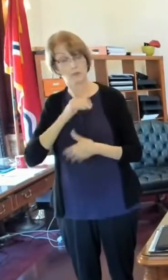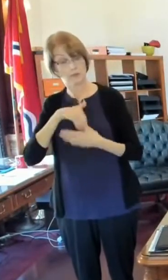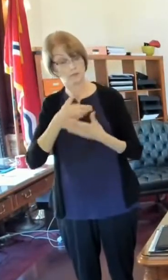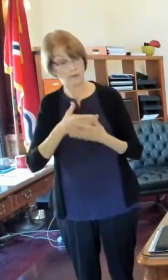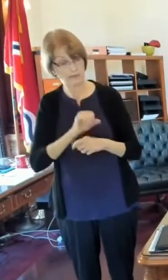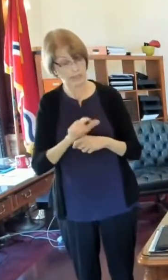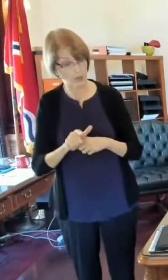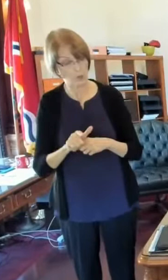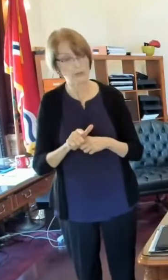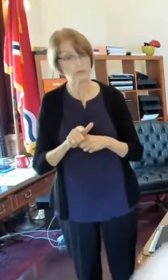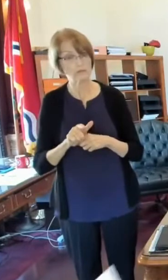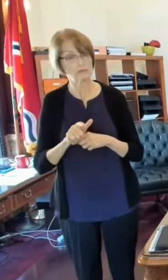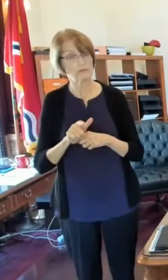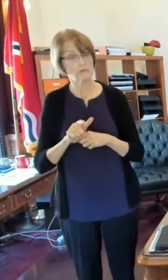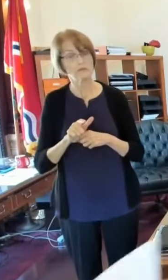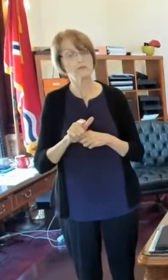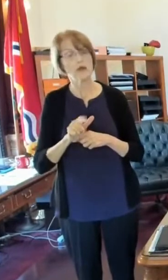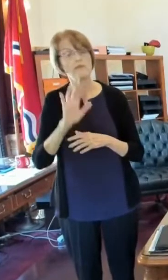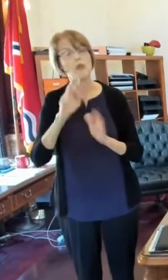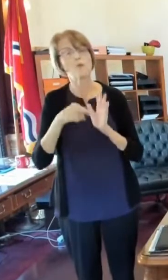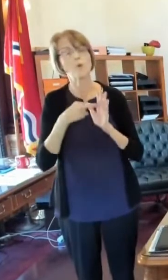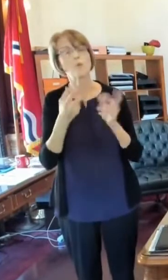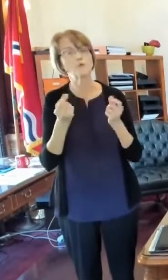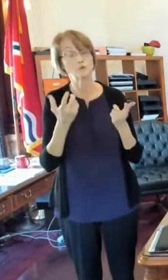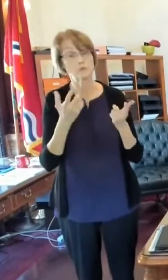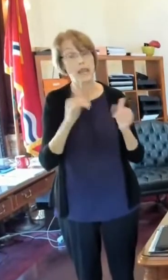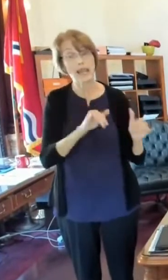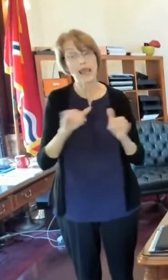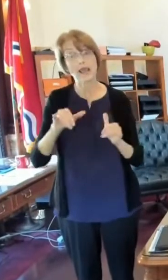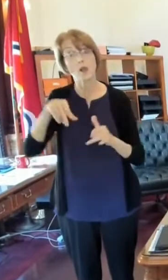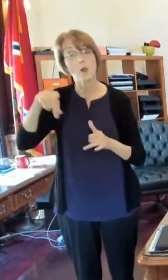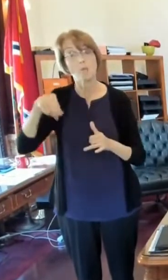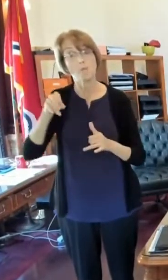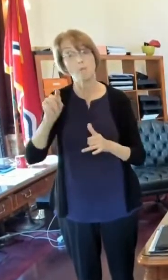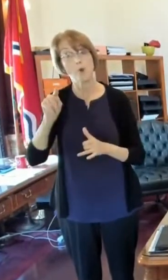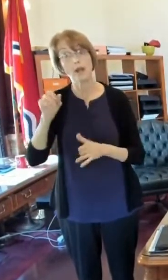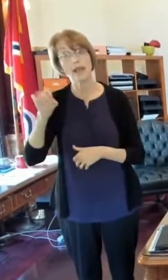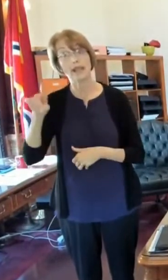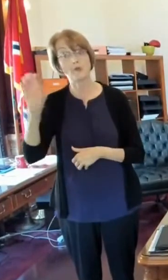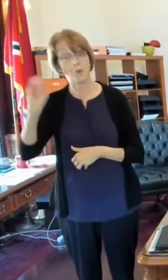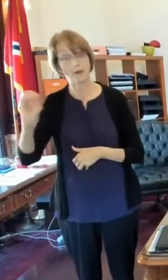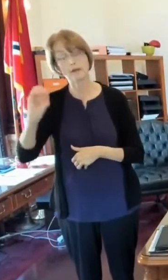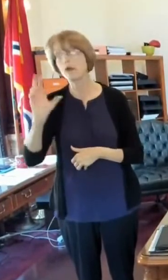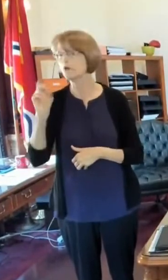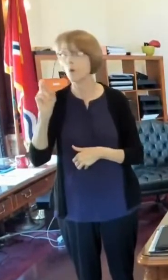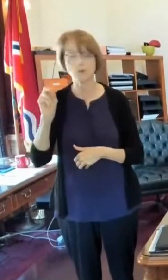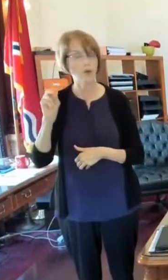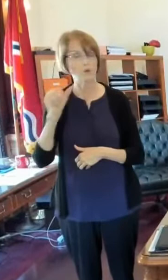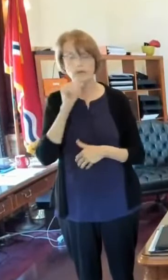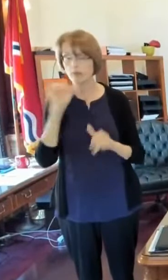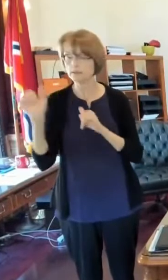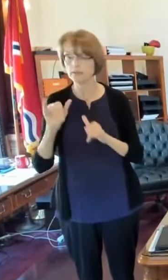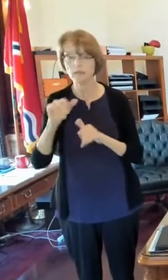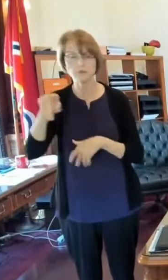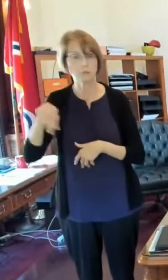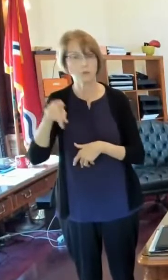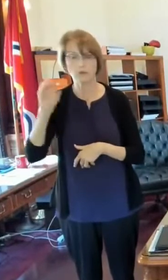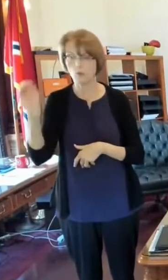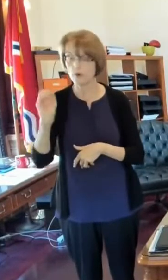Portland? No, not like Portland. And I know that there's a lot of talk about that.